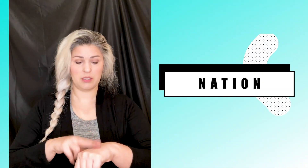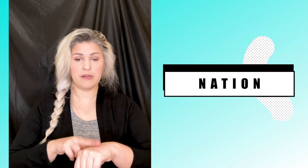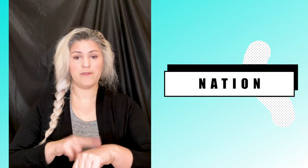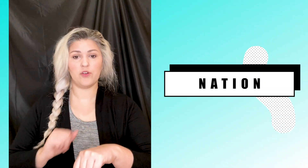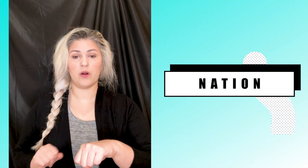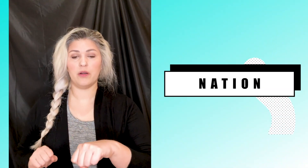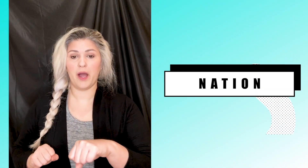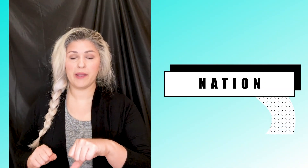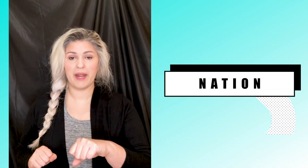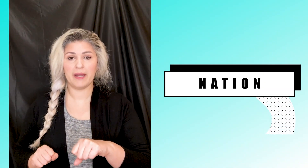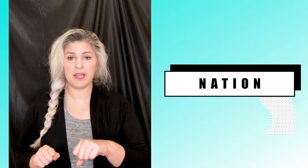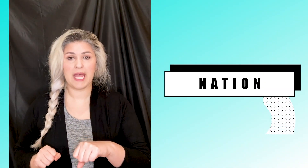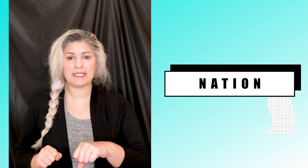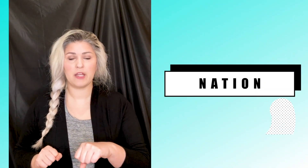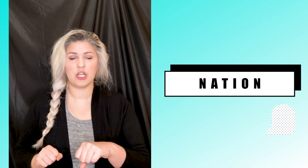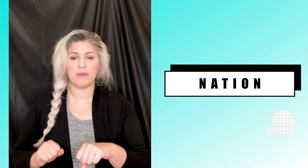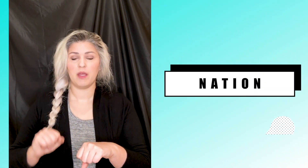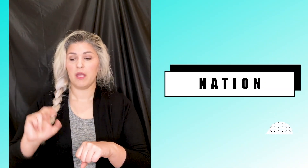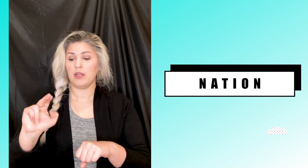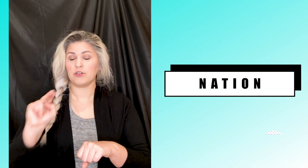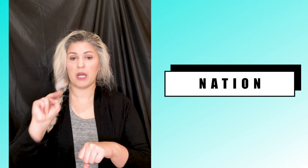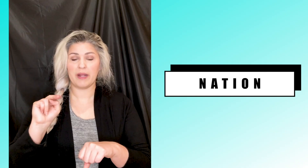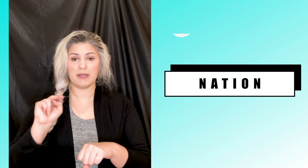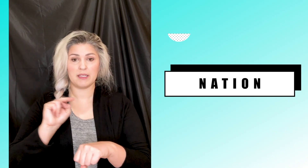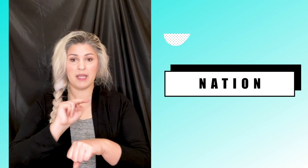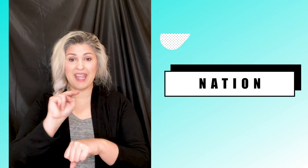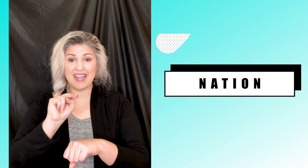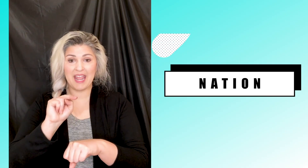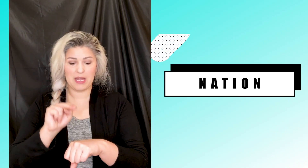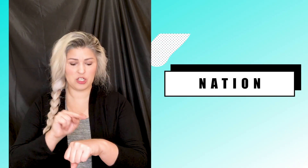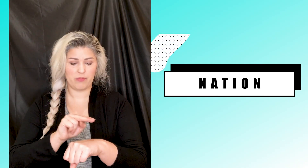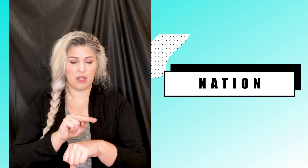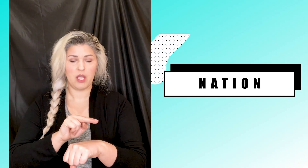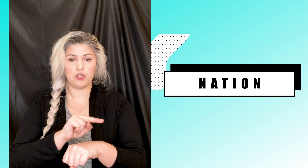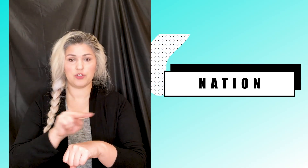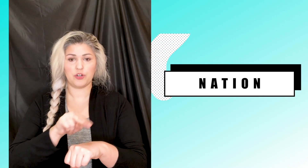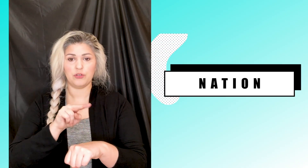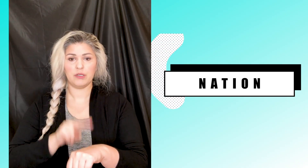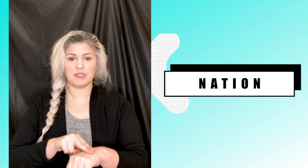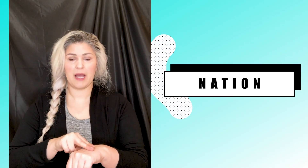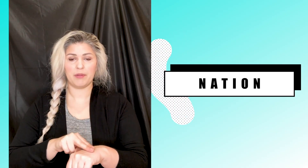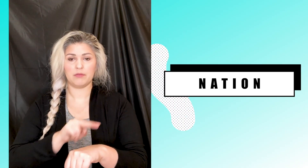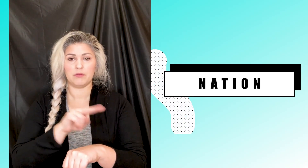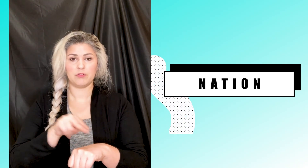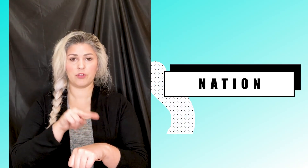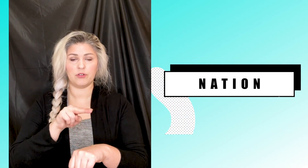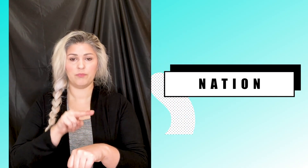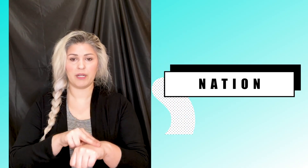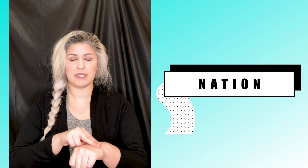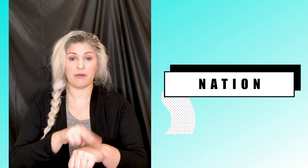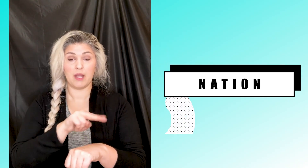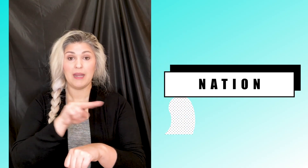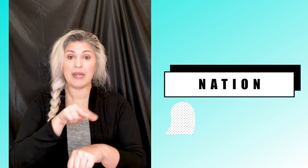Nation. Leave your non-dominant hand in the S hand shape. Your dominant hand is in the N hand shape. And you circle and tap.